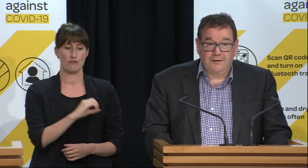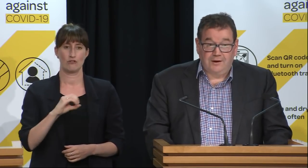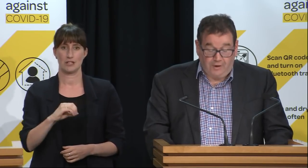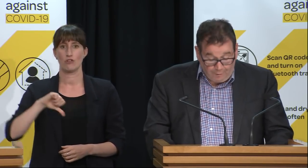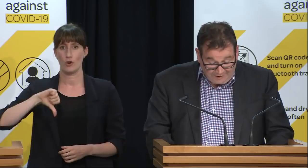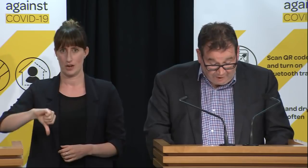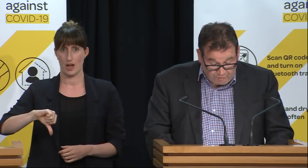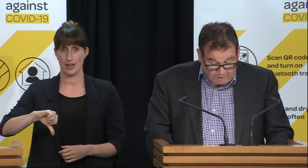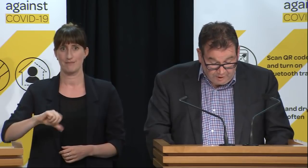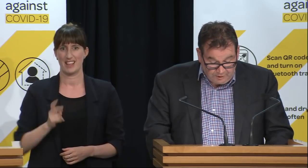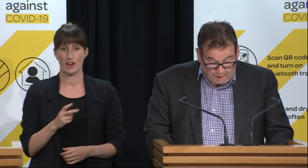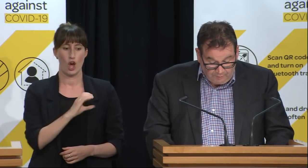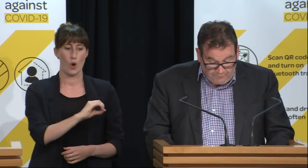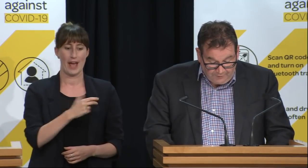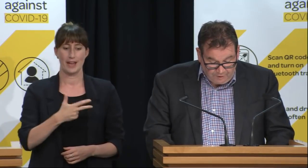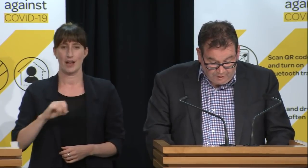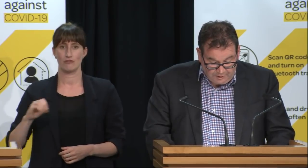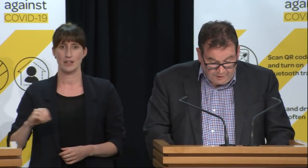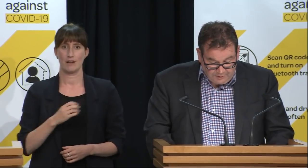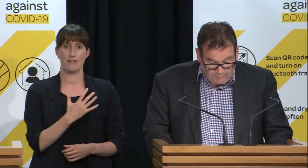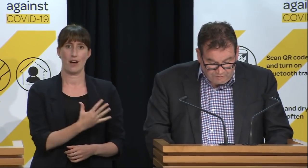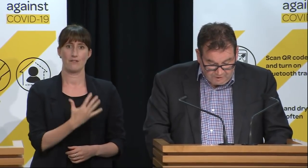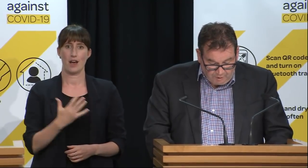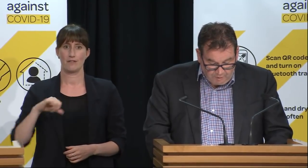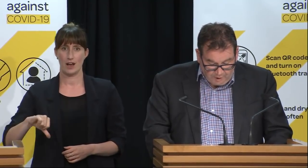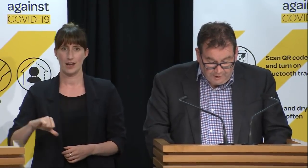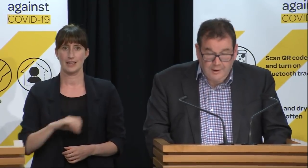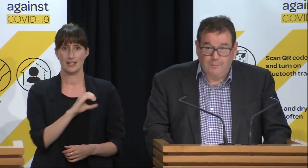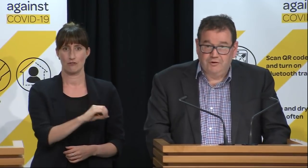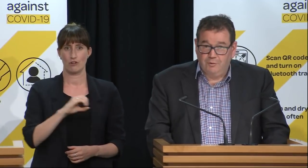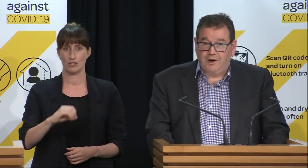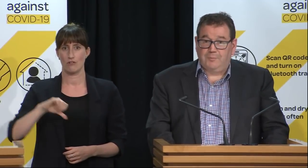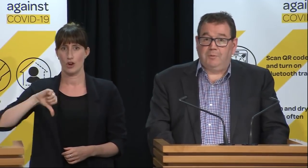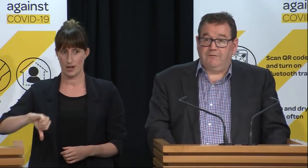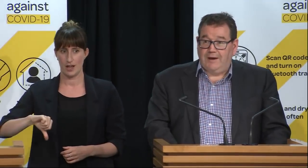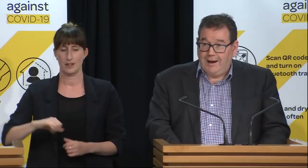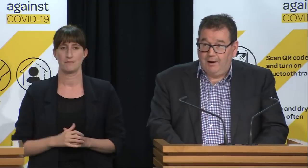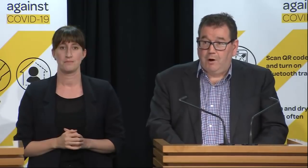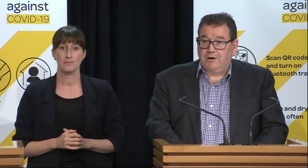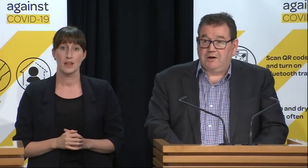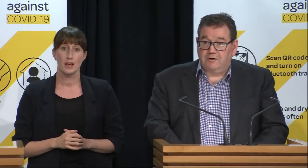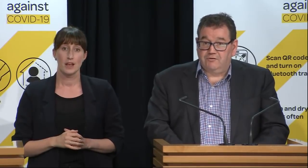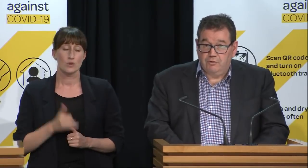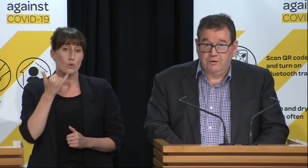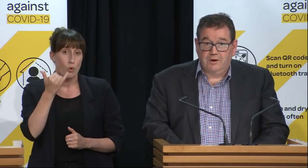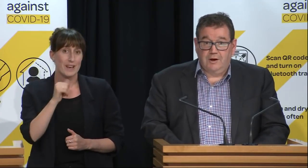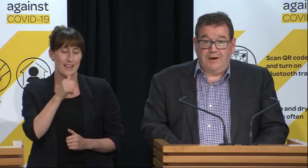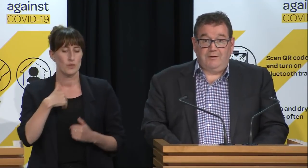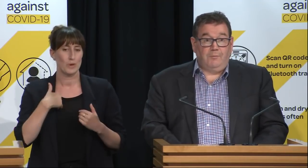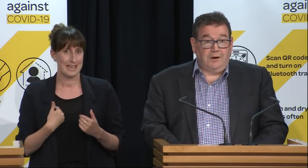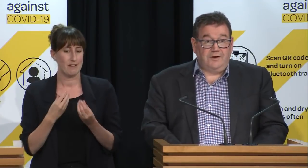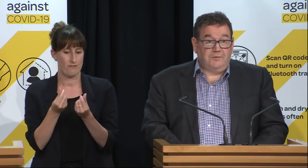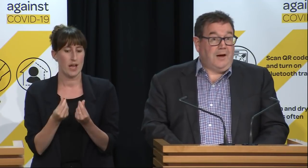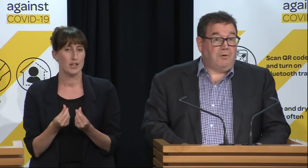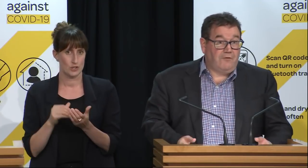009. That's 0800 559 009. And we do ask people, if they are worried and concerned about